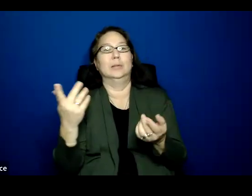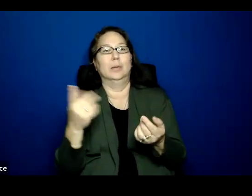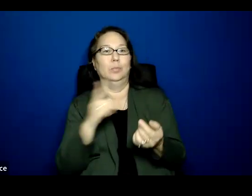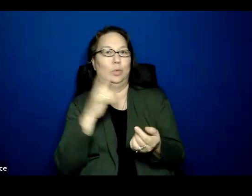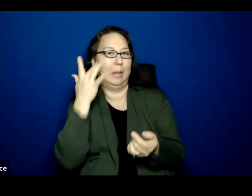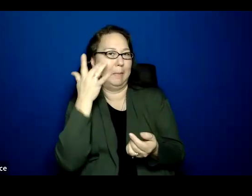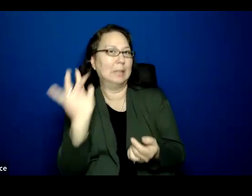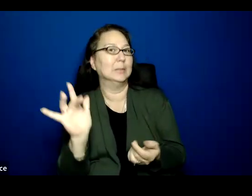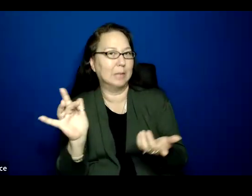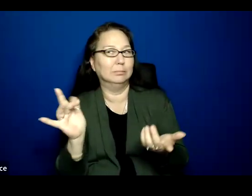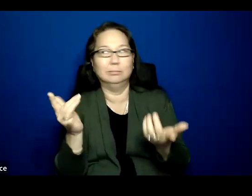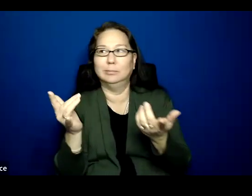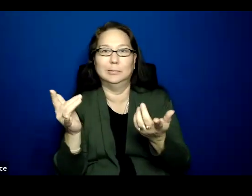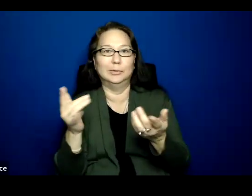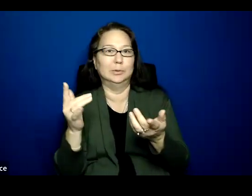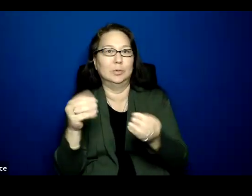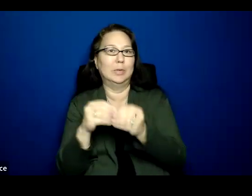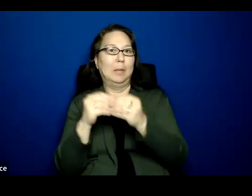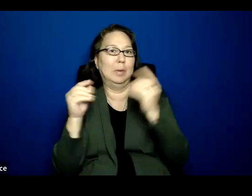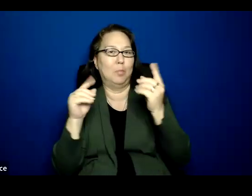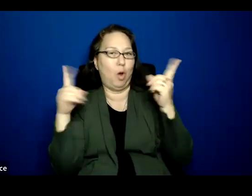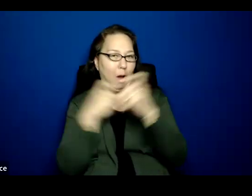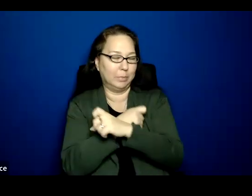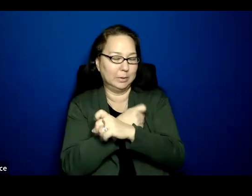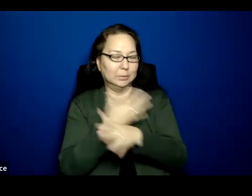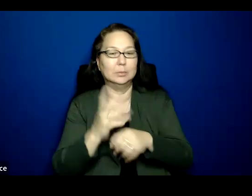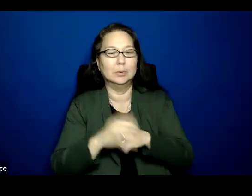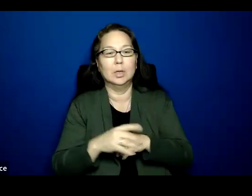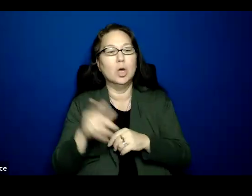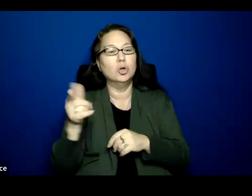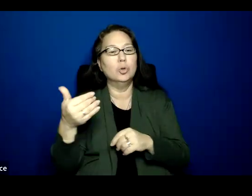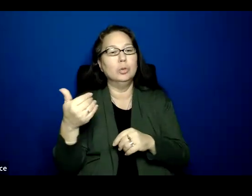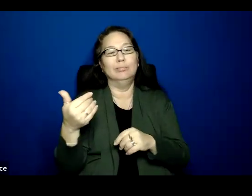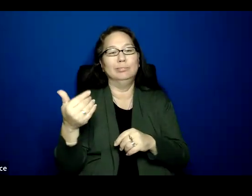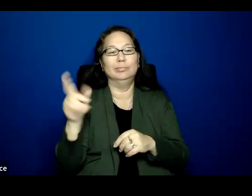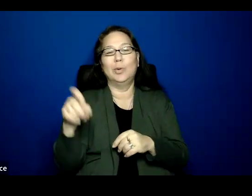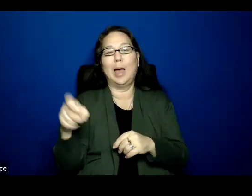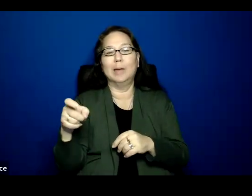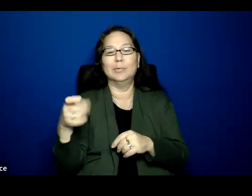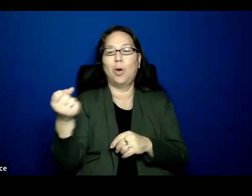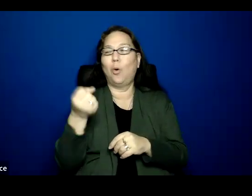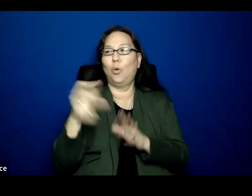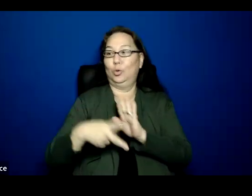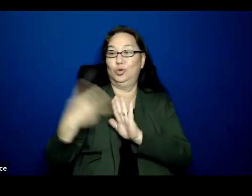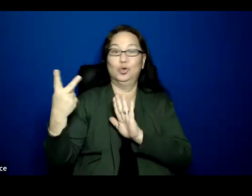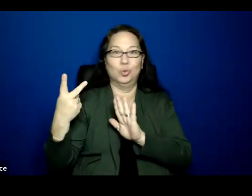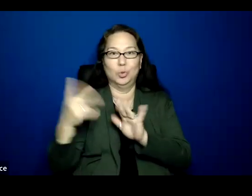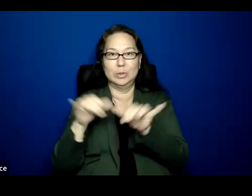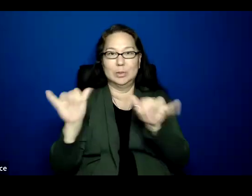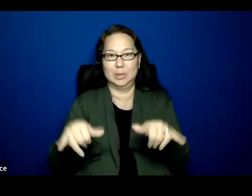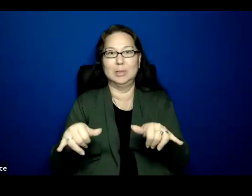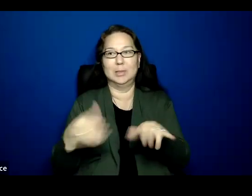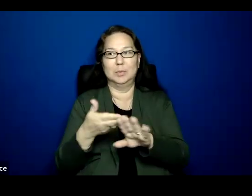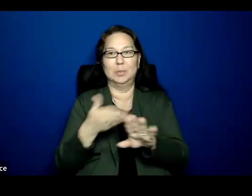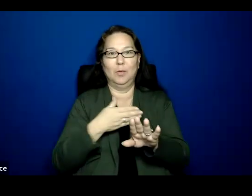think you'll start to see that. It's just you have to hold dual systems for a while before you can collapse